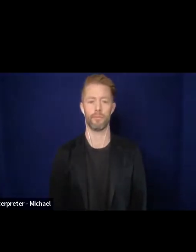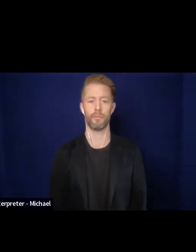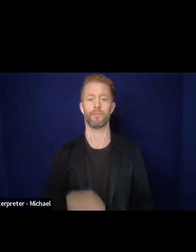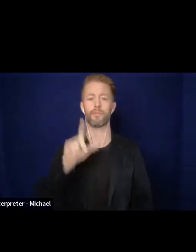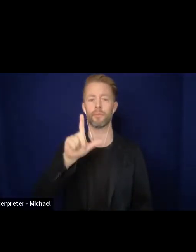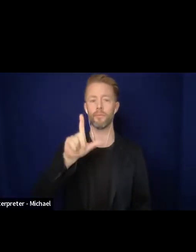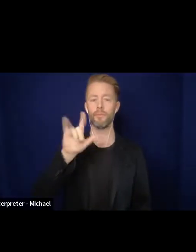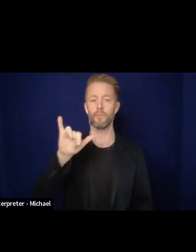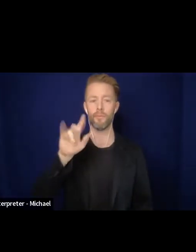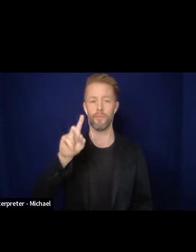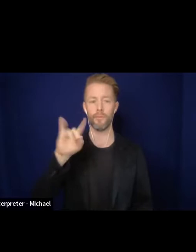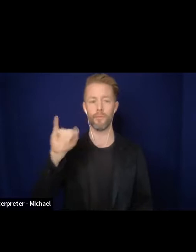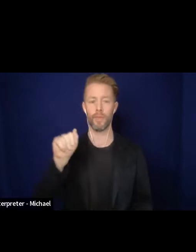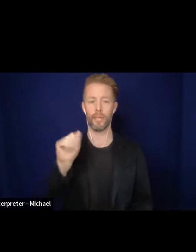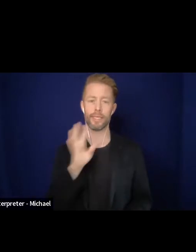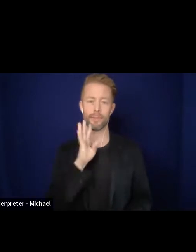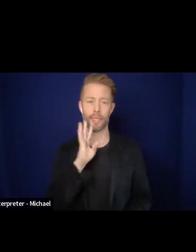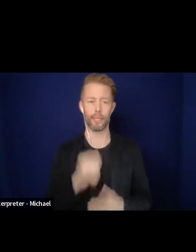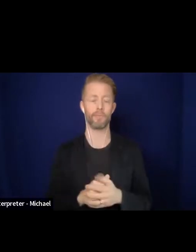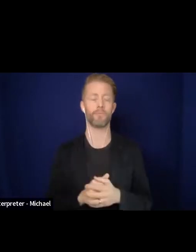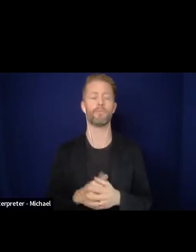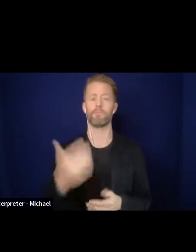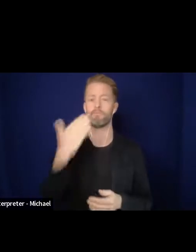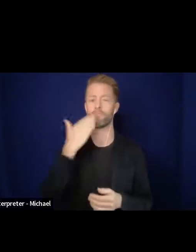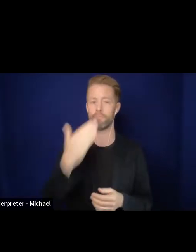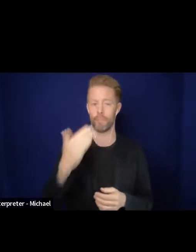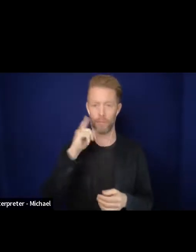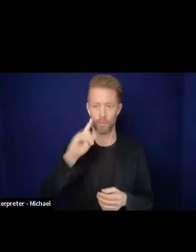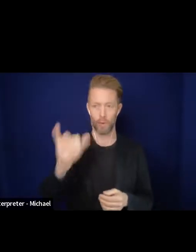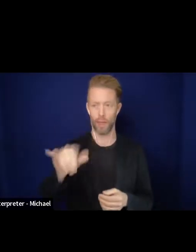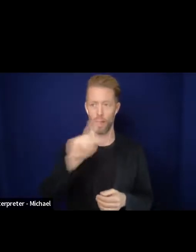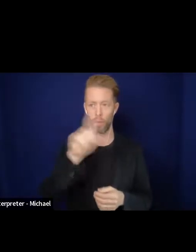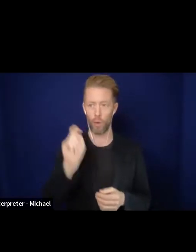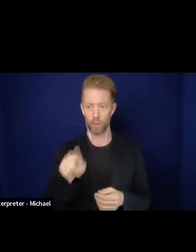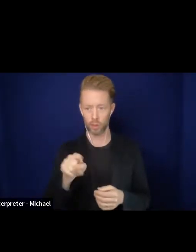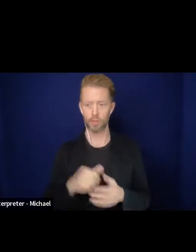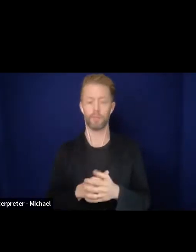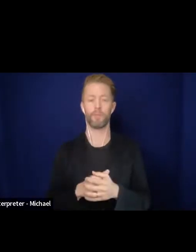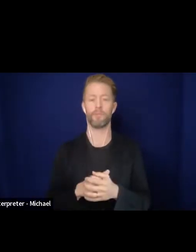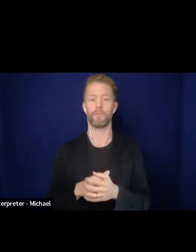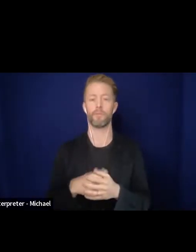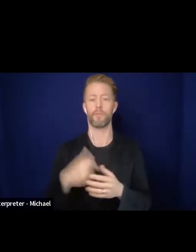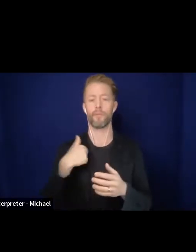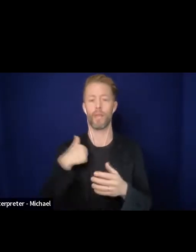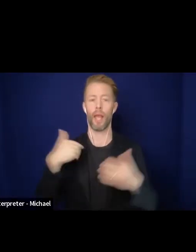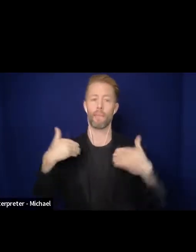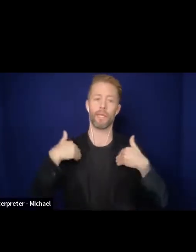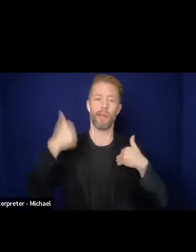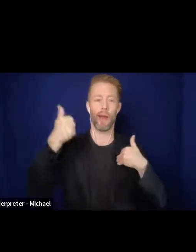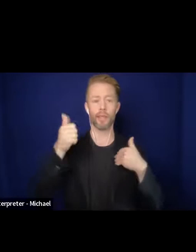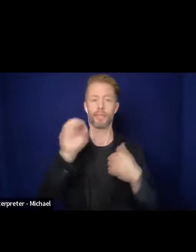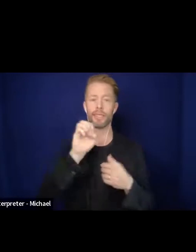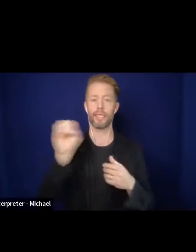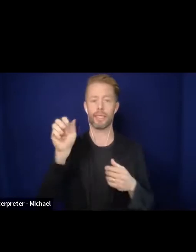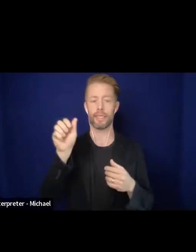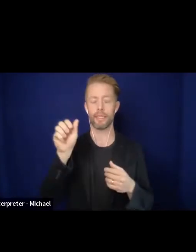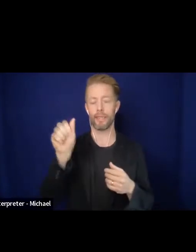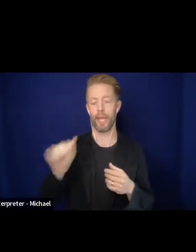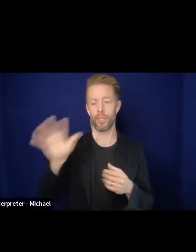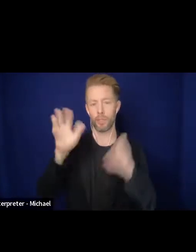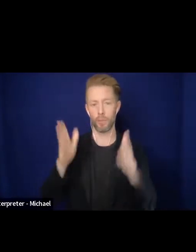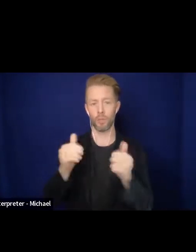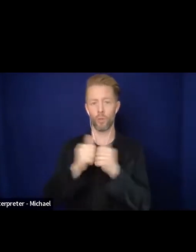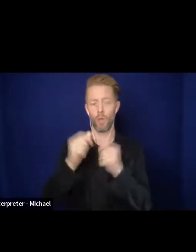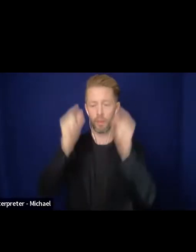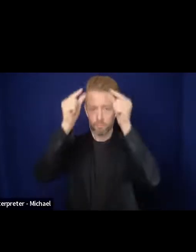This is Lydia. Thank you for that question. I'm a youngish East Asian person with short black hair, wearing